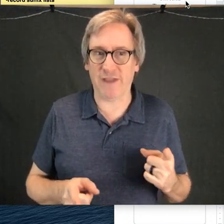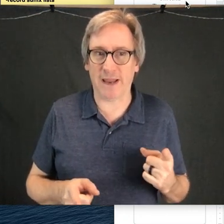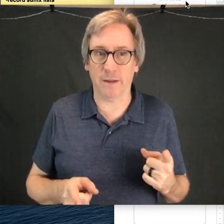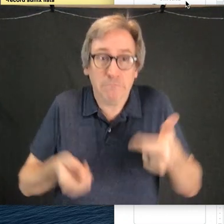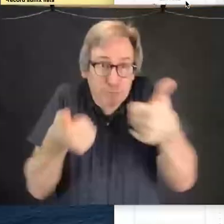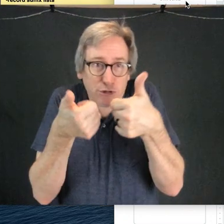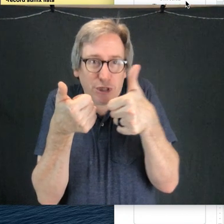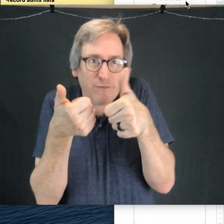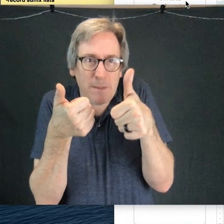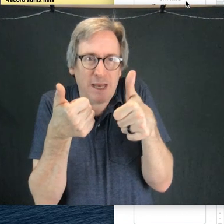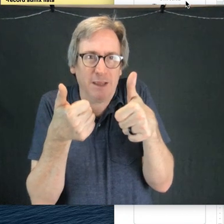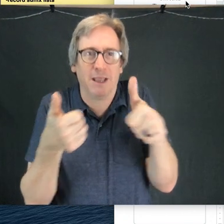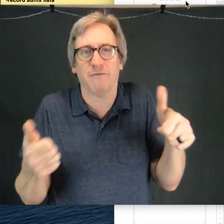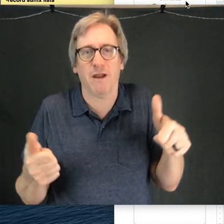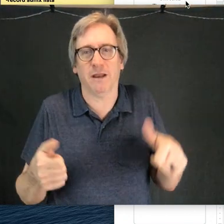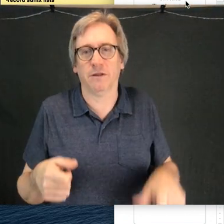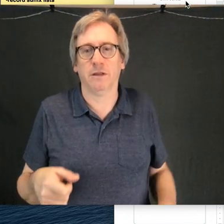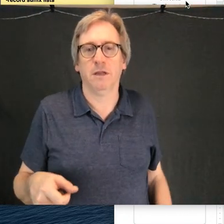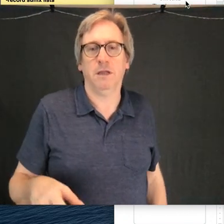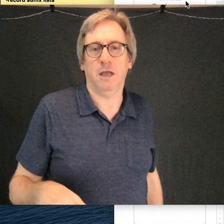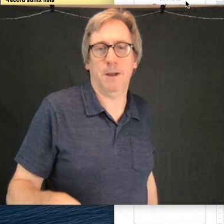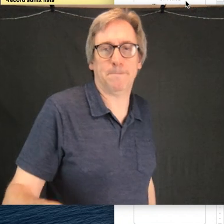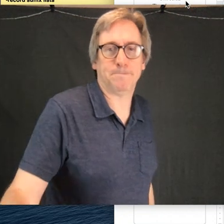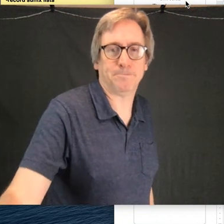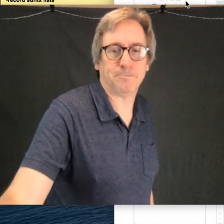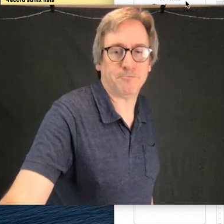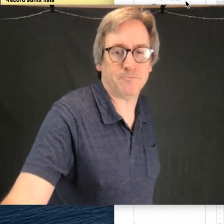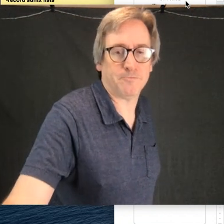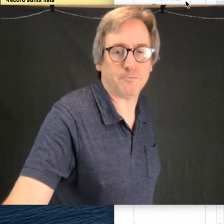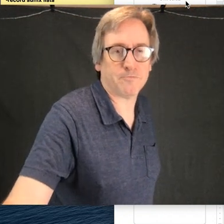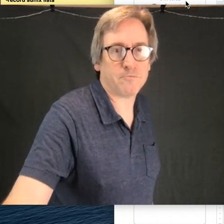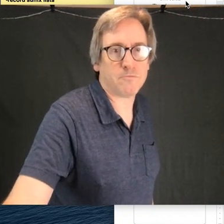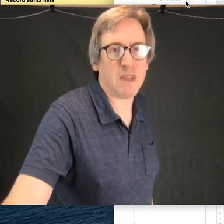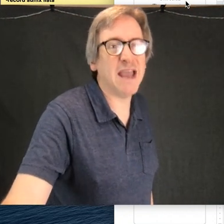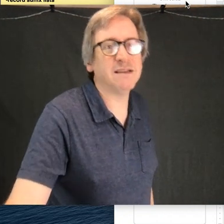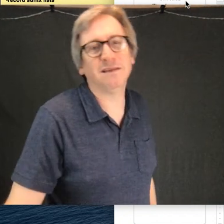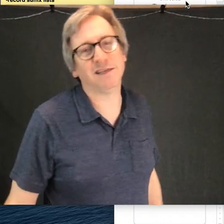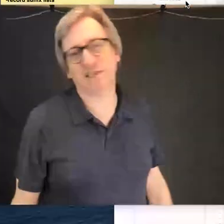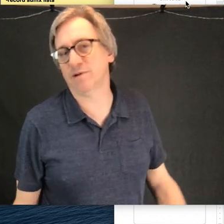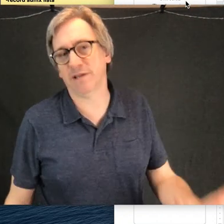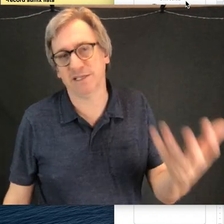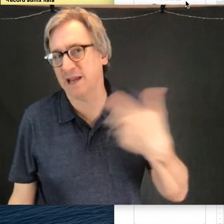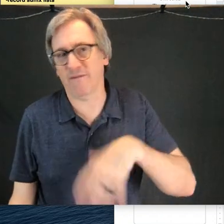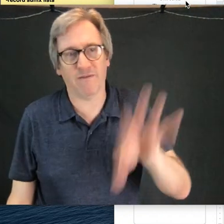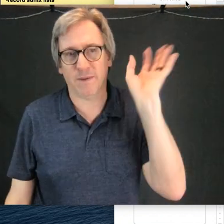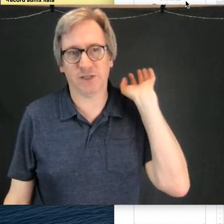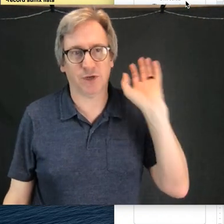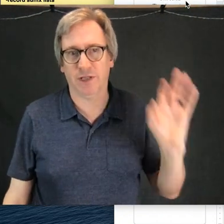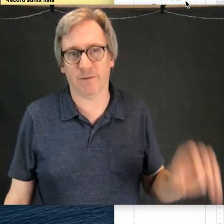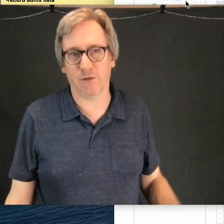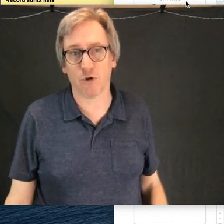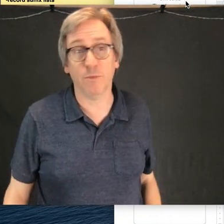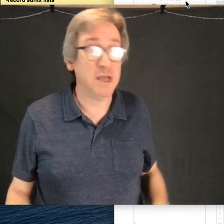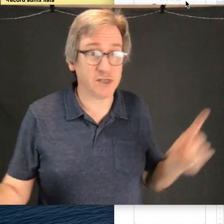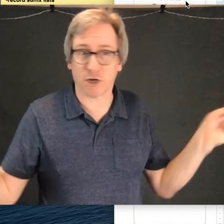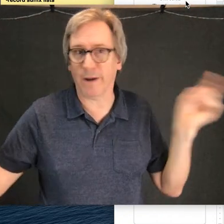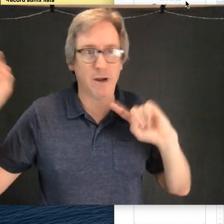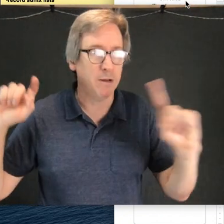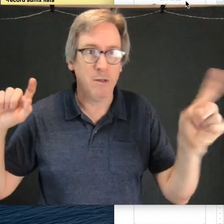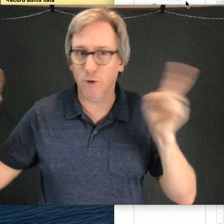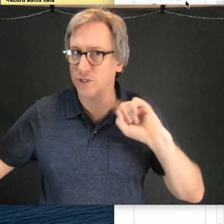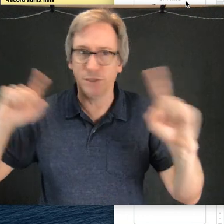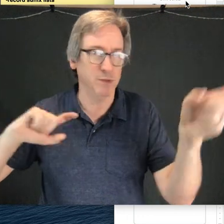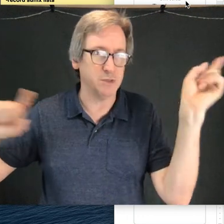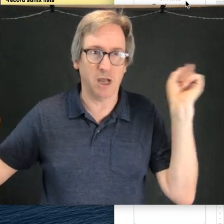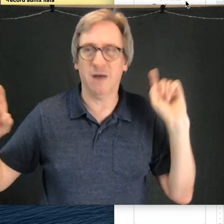that's your fandom, you've immediately got a friend. And this is one of the things I'd have everybody circulate around the room, start